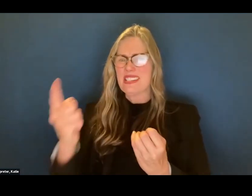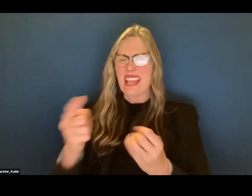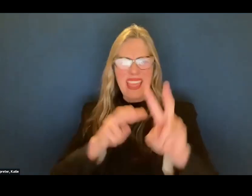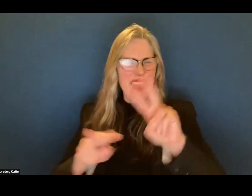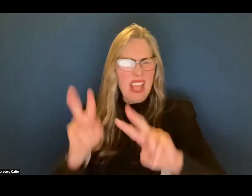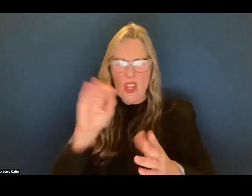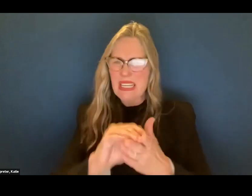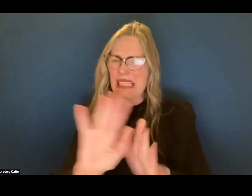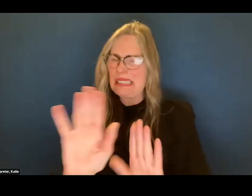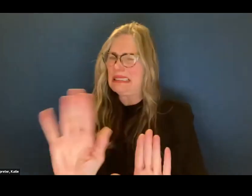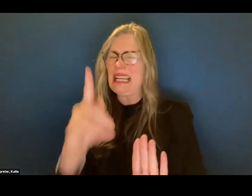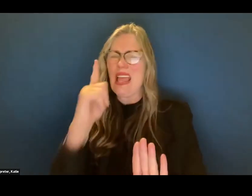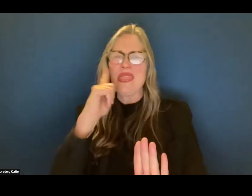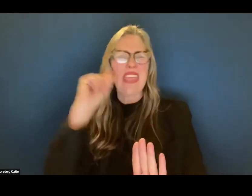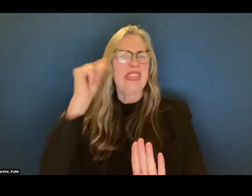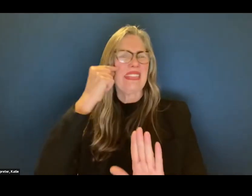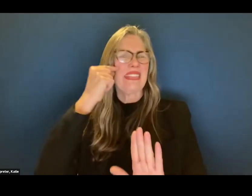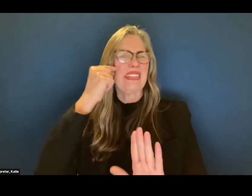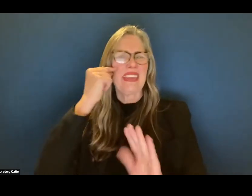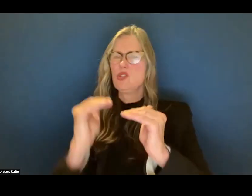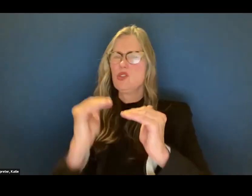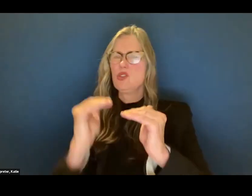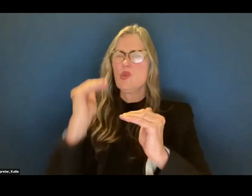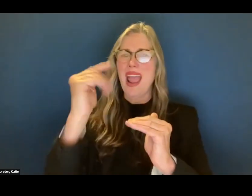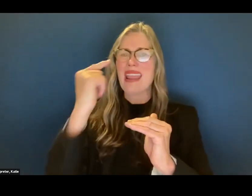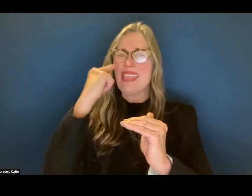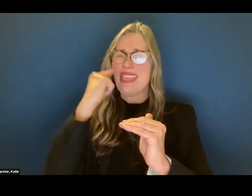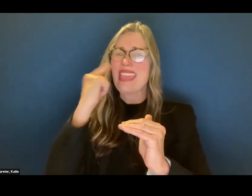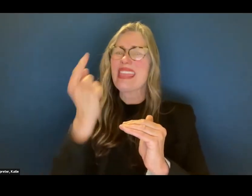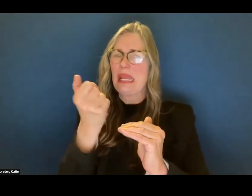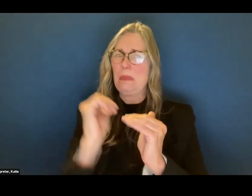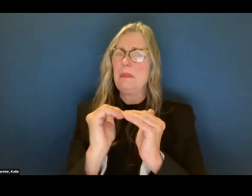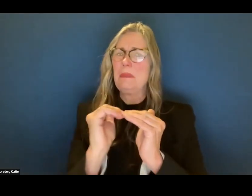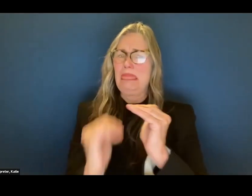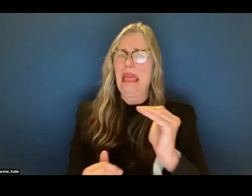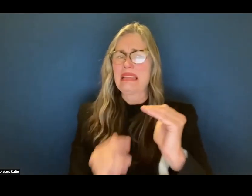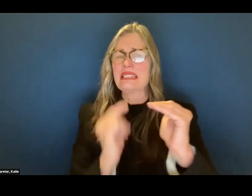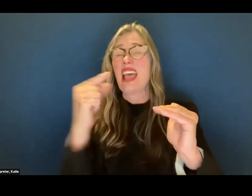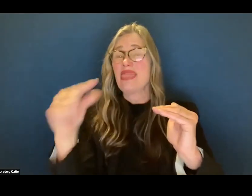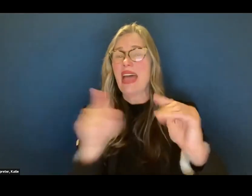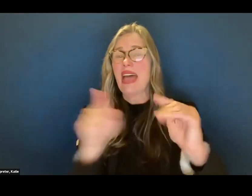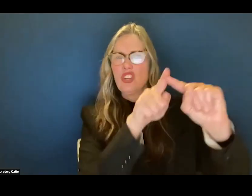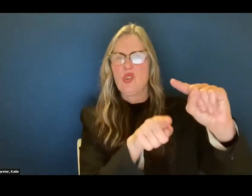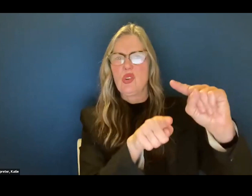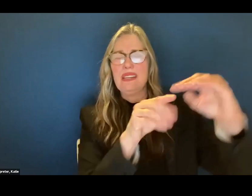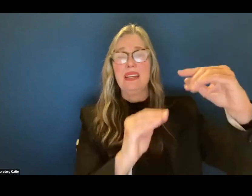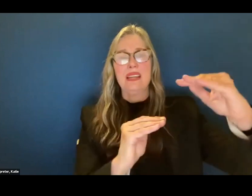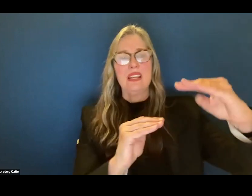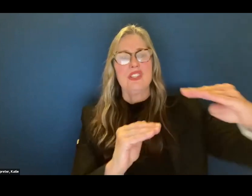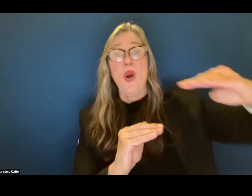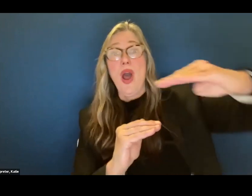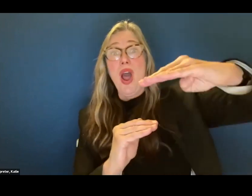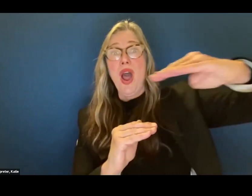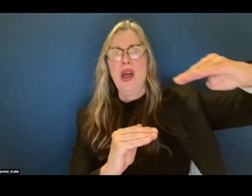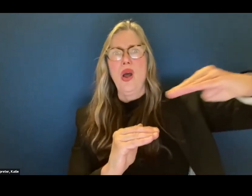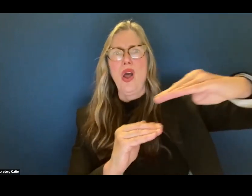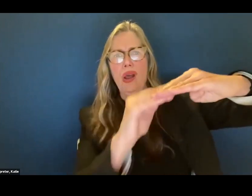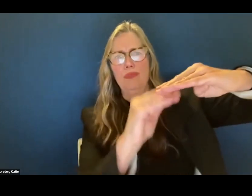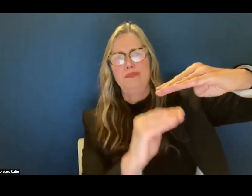in the green. So it just kind of gives you a pictorial of what everybody's kind of looking at going